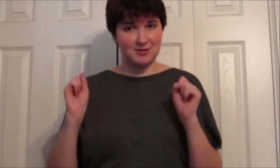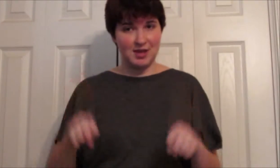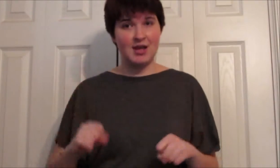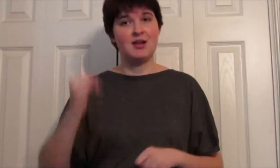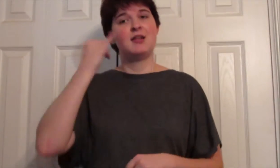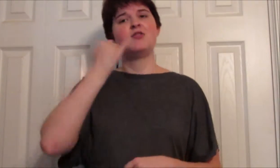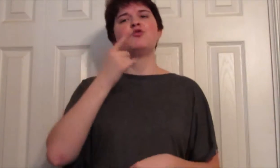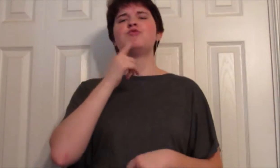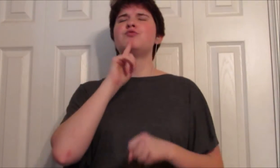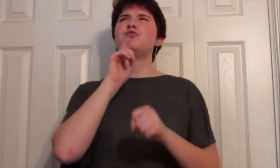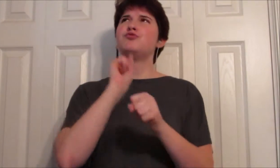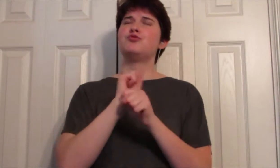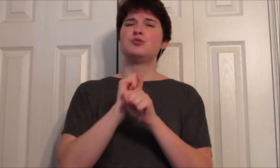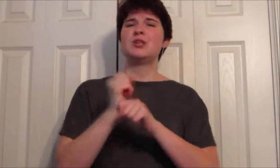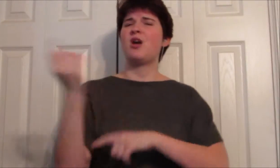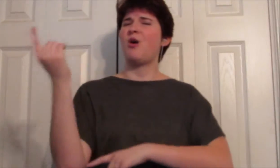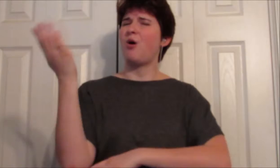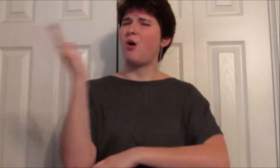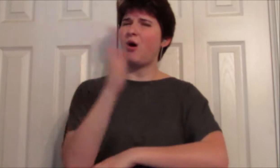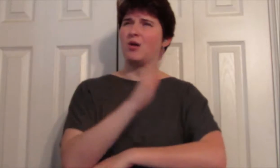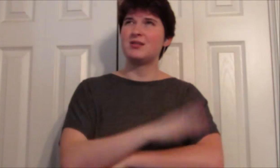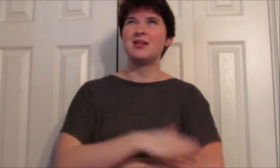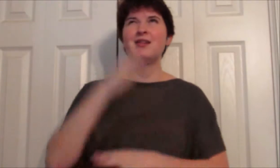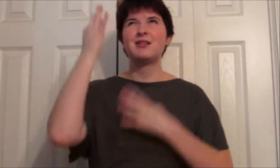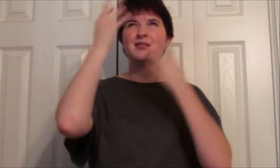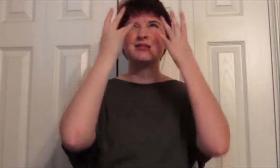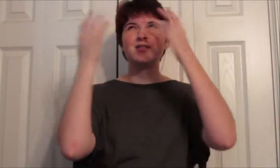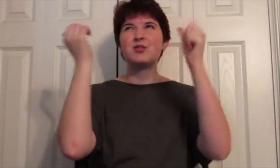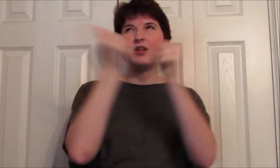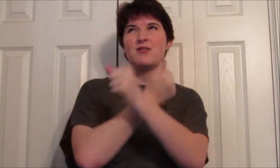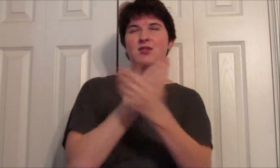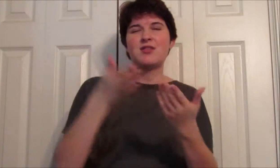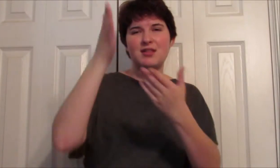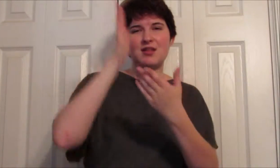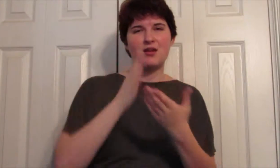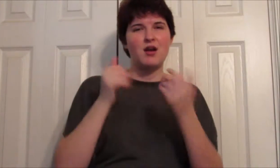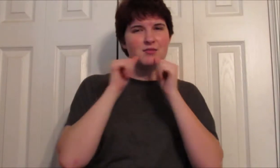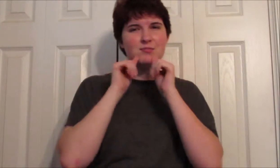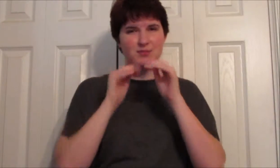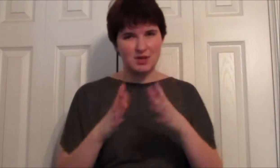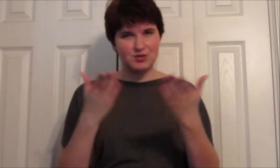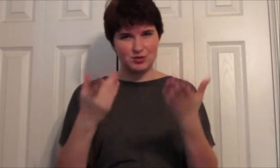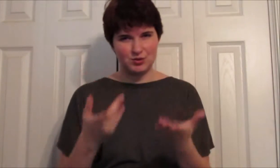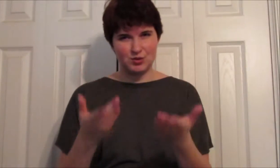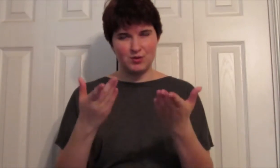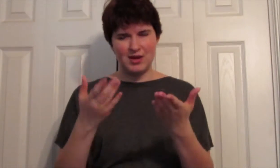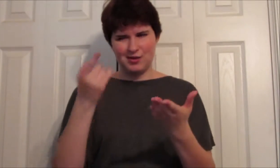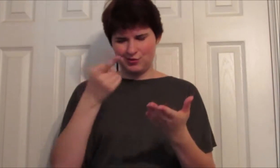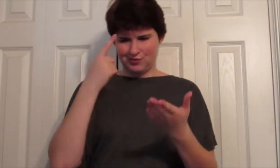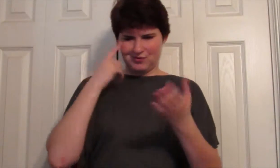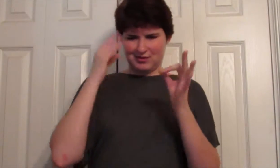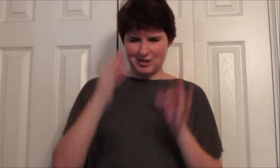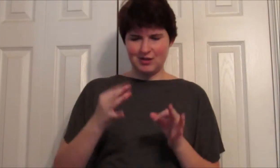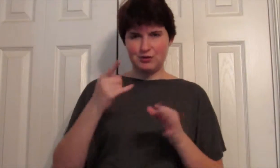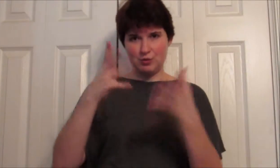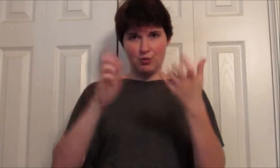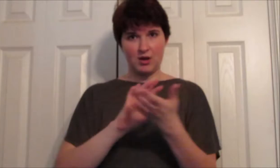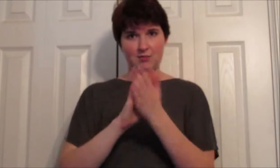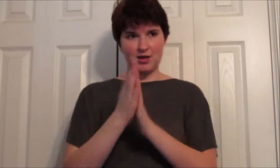lives. And if you have really spent a day considering all that God has done for you, and you've decided that this is who you want to be,